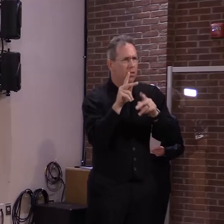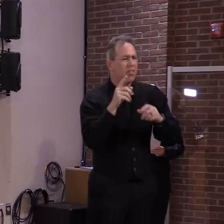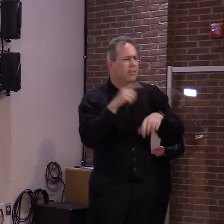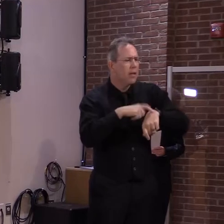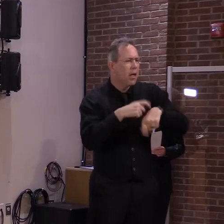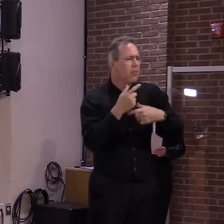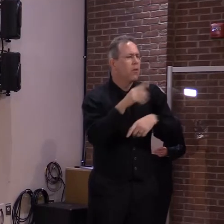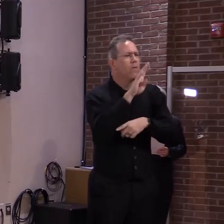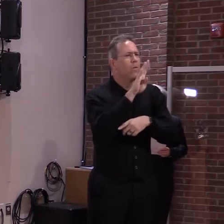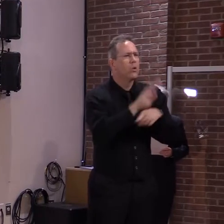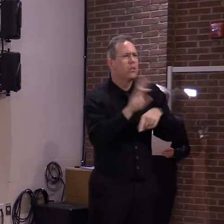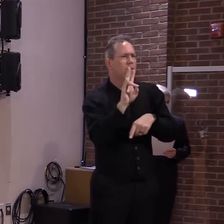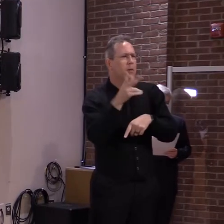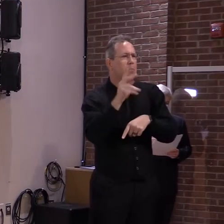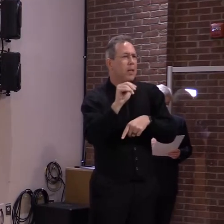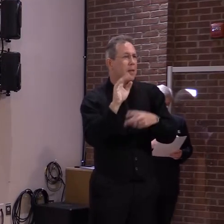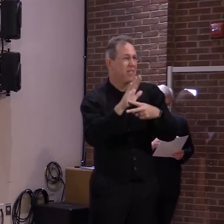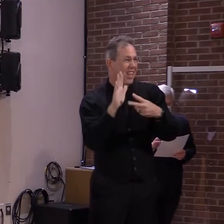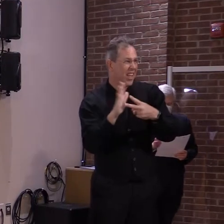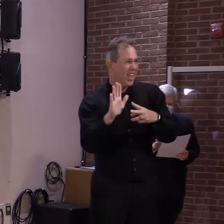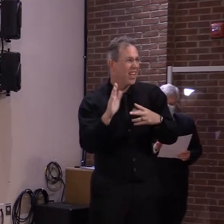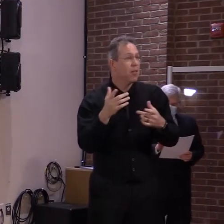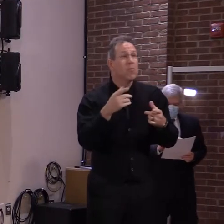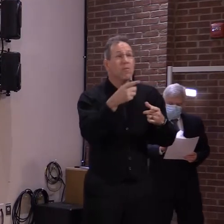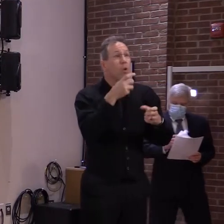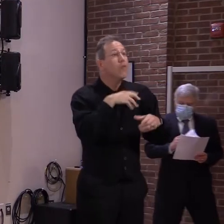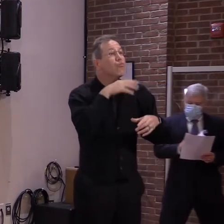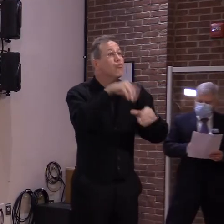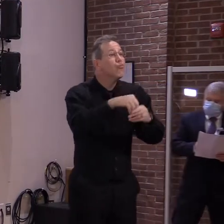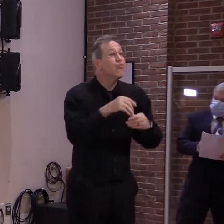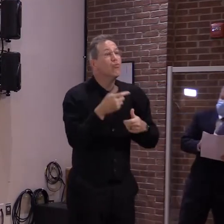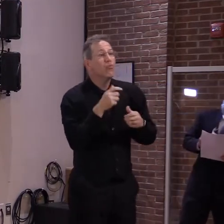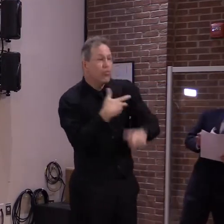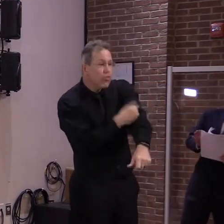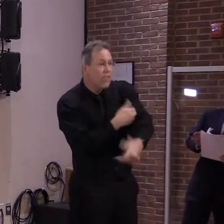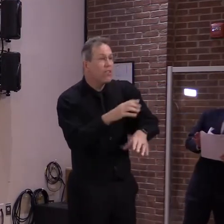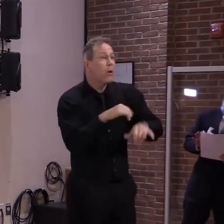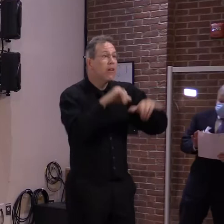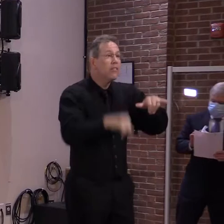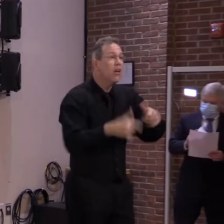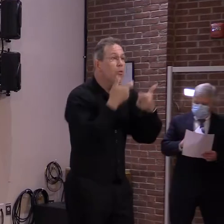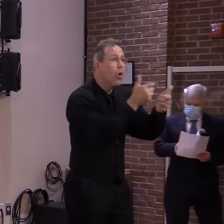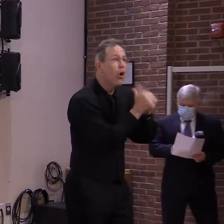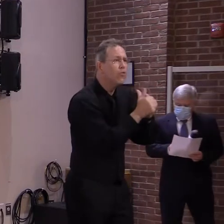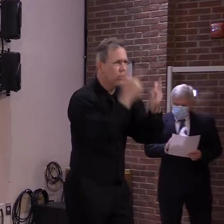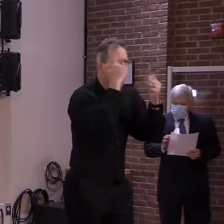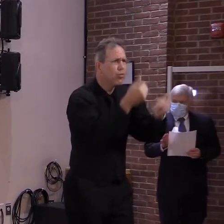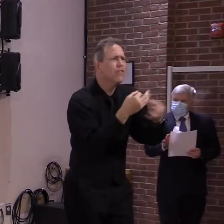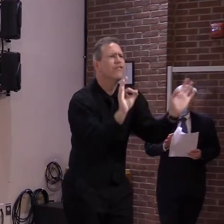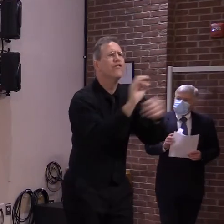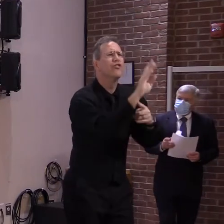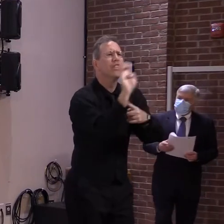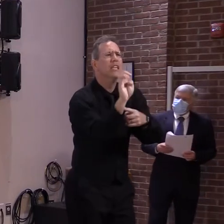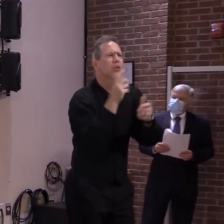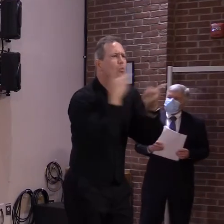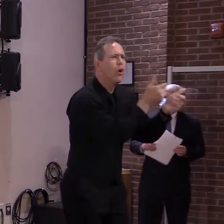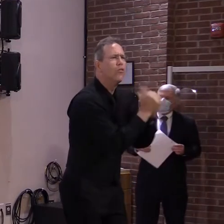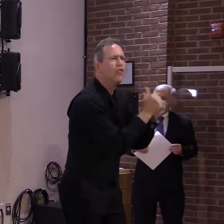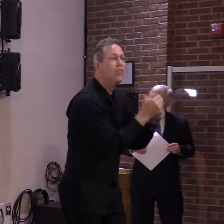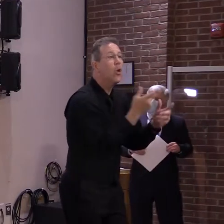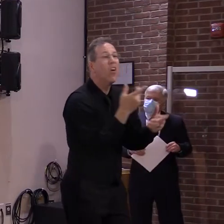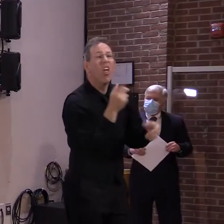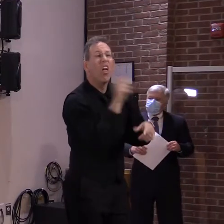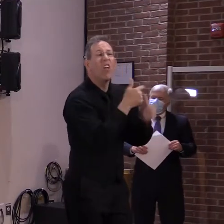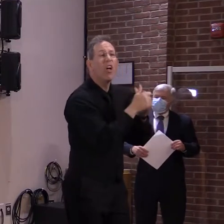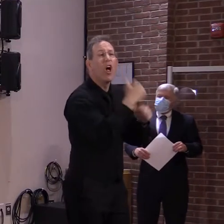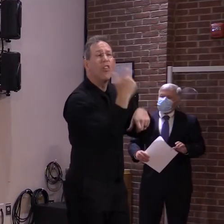race, your admission will be free, or you'll get a free pass for another race. At Devil's Bowl, there are about